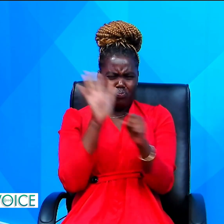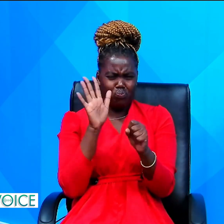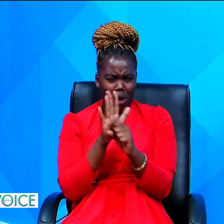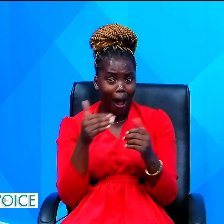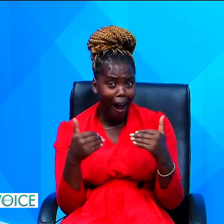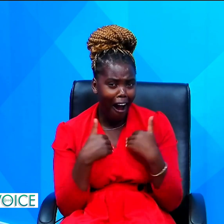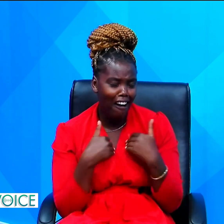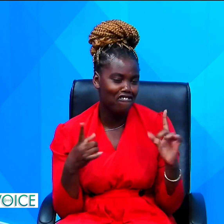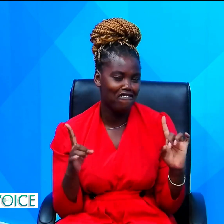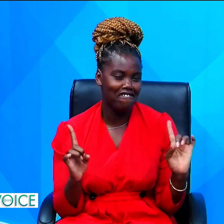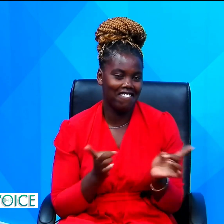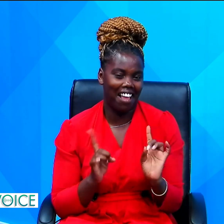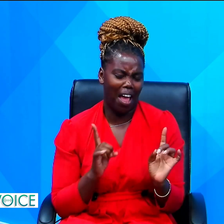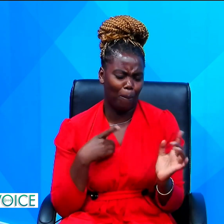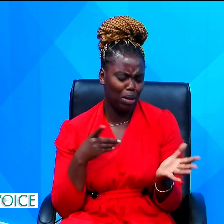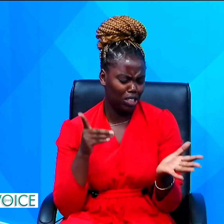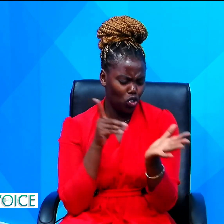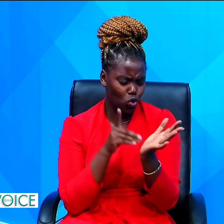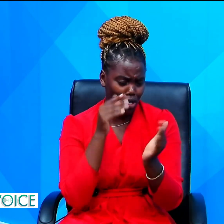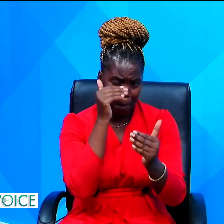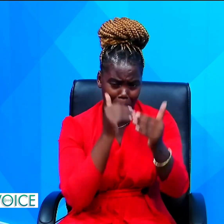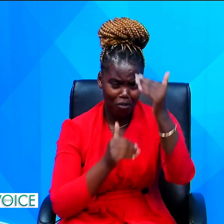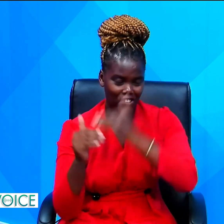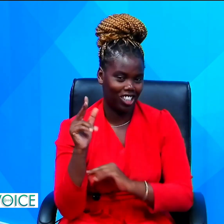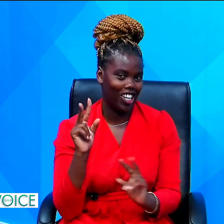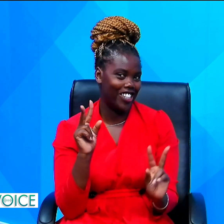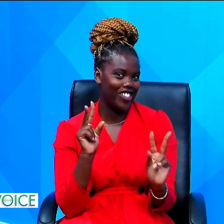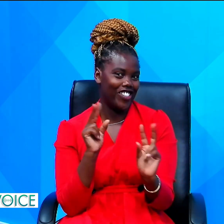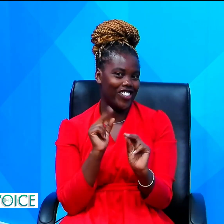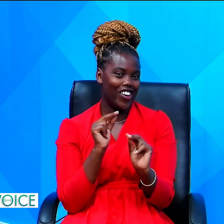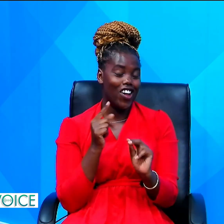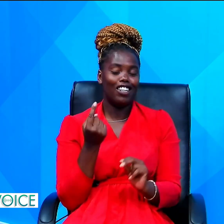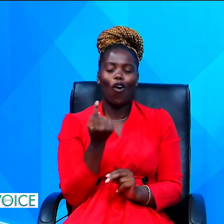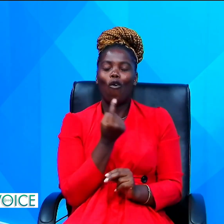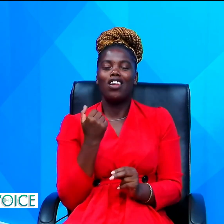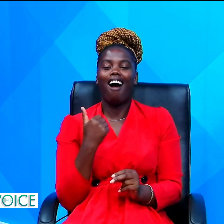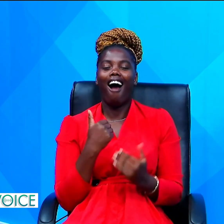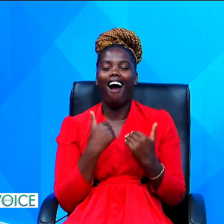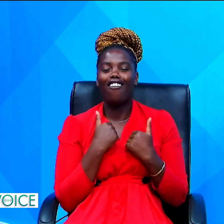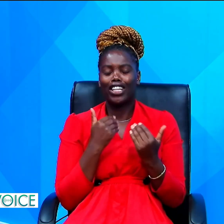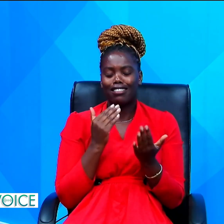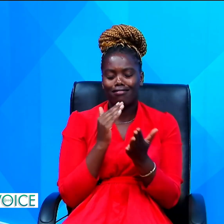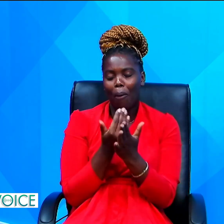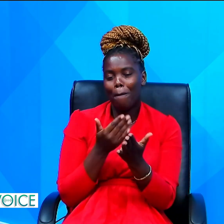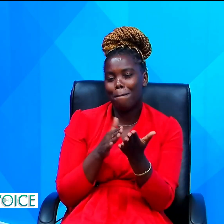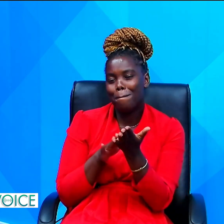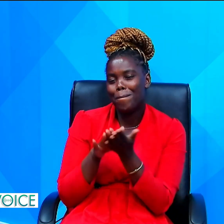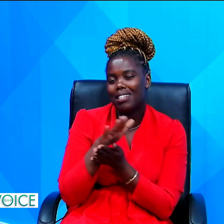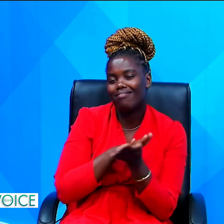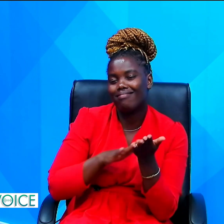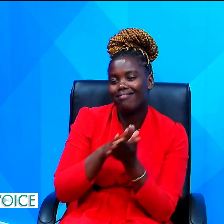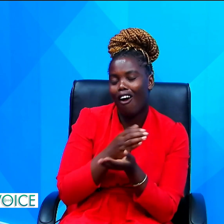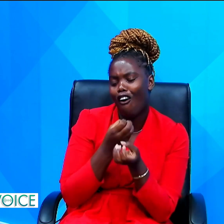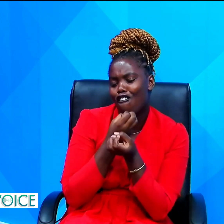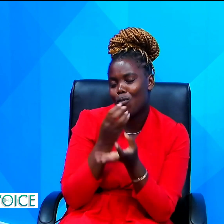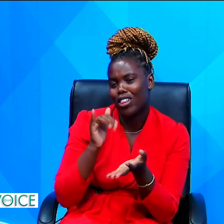And in this show, we don't have a lot of information. It's not a professional information. We are just sharing some basic